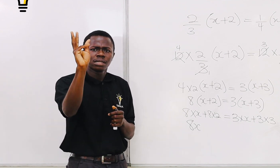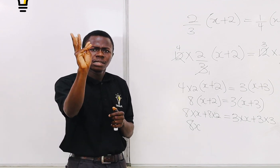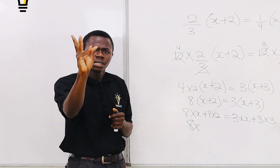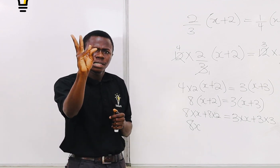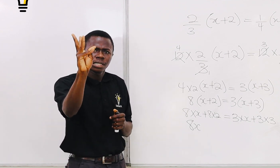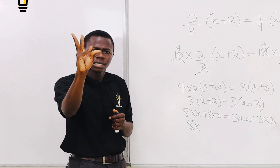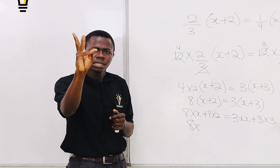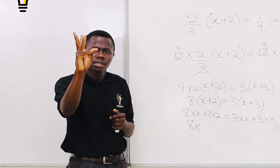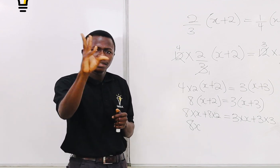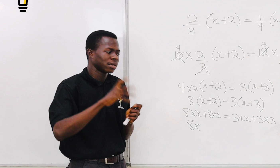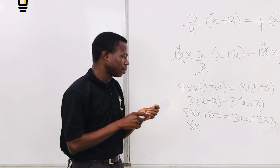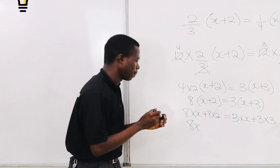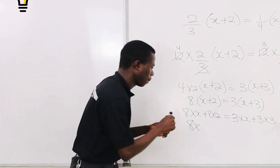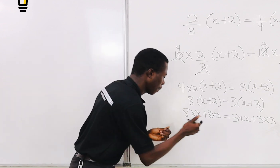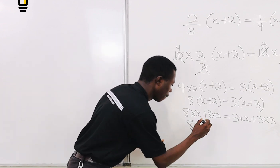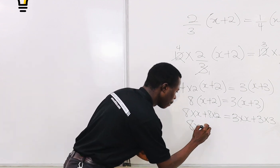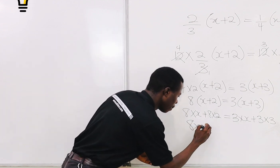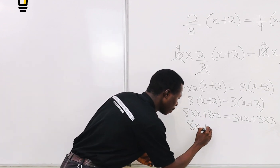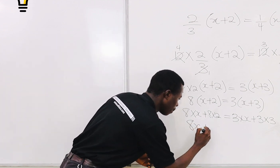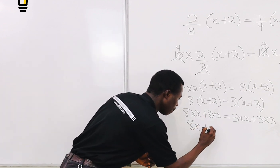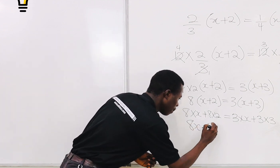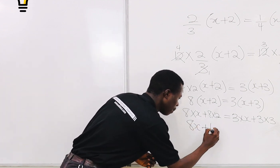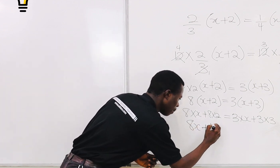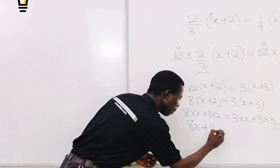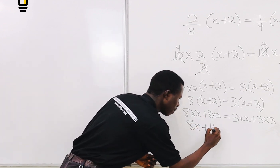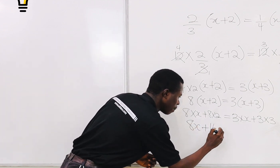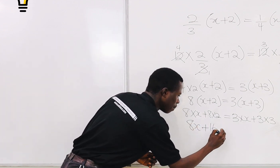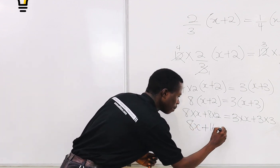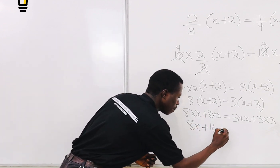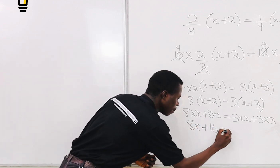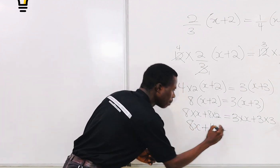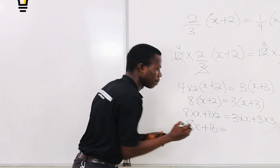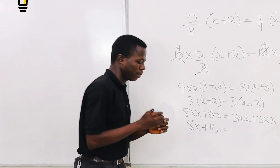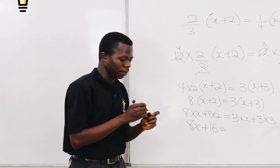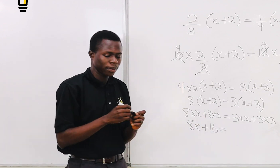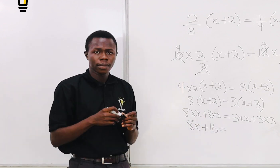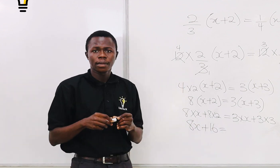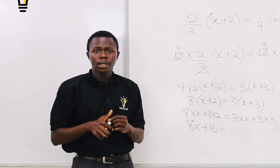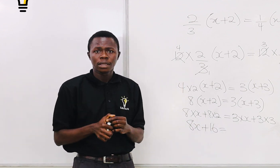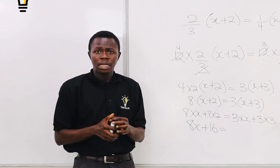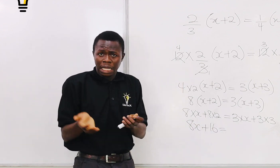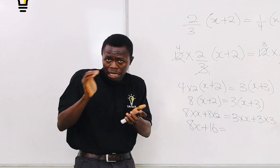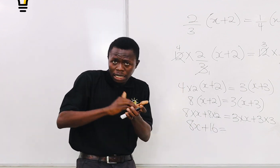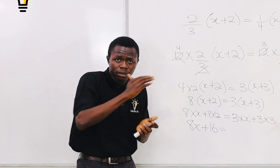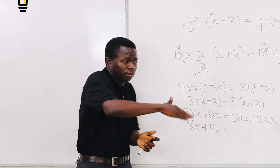yes, 16 plus 16. Then we move to the other